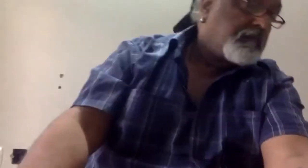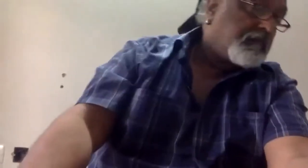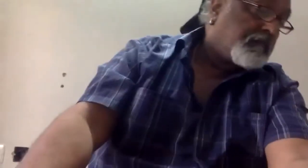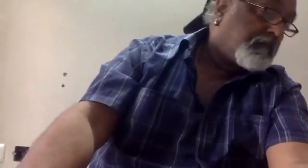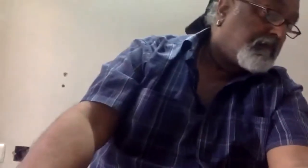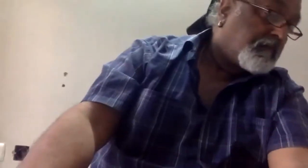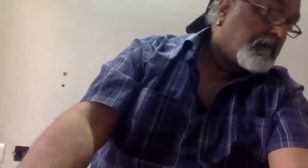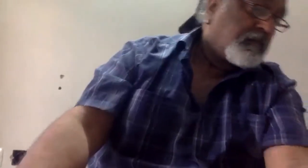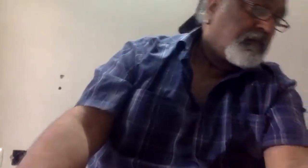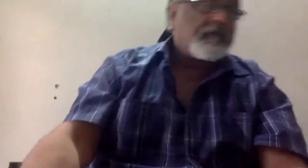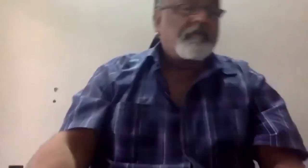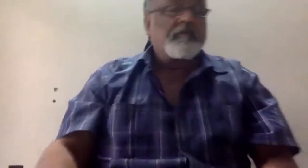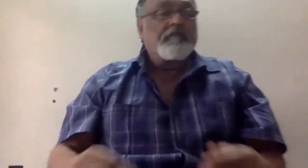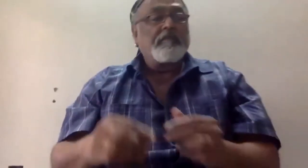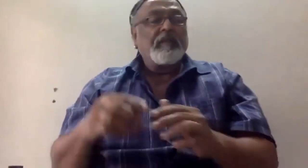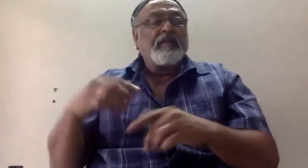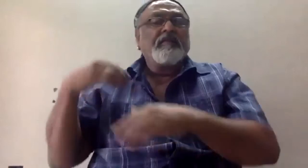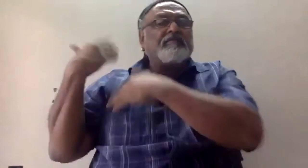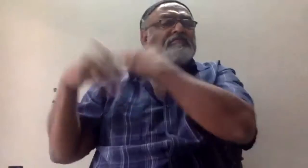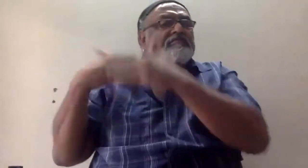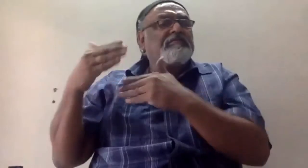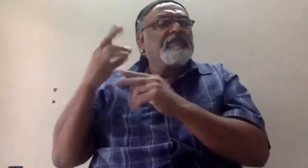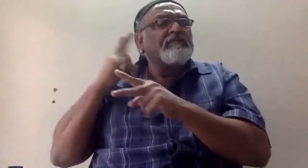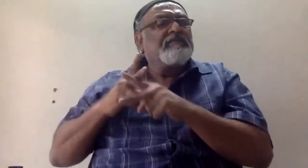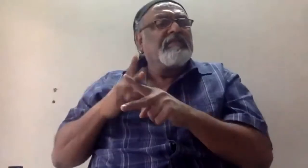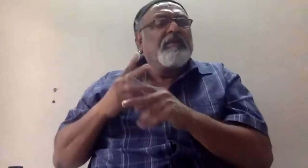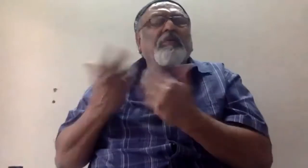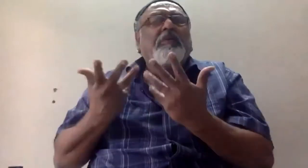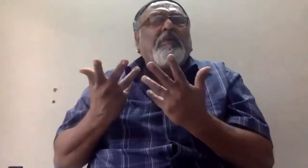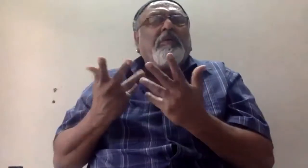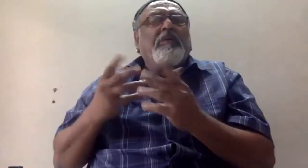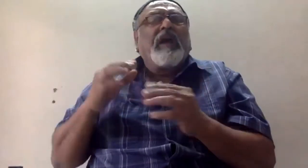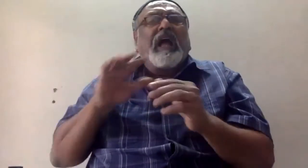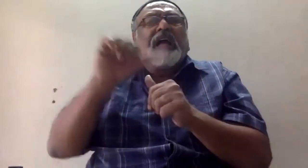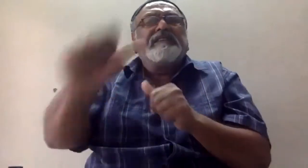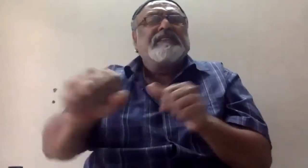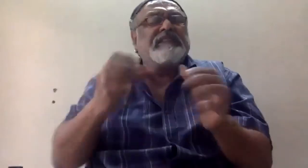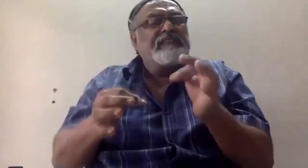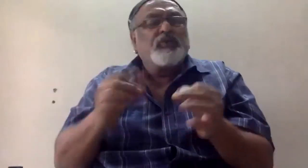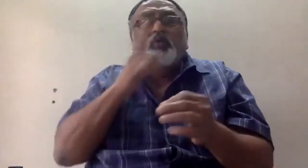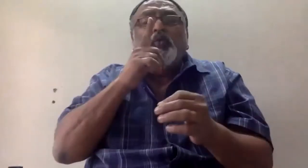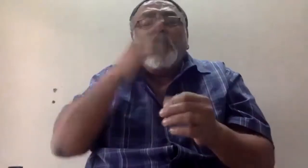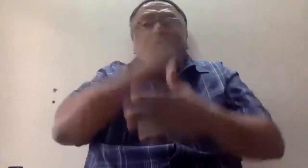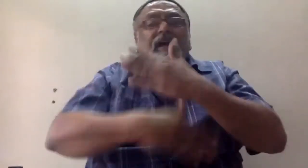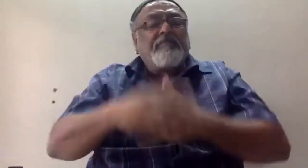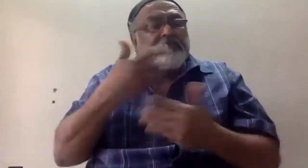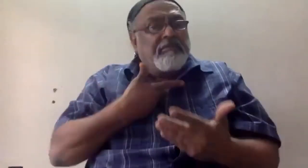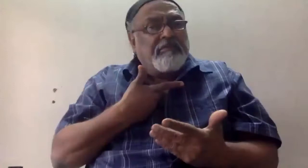See, traditionally, when it comes to access to justice system, we believe the persons with disabilities as victims